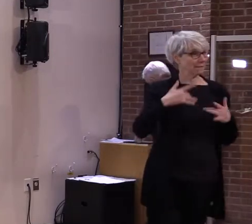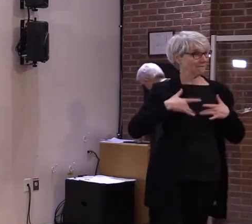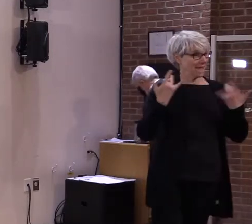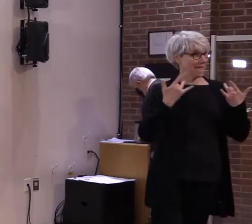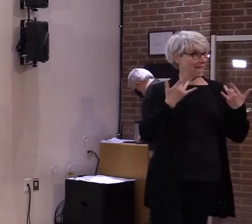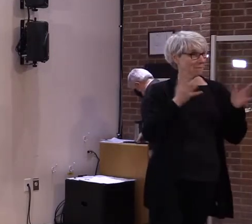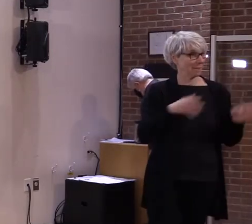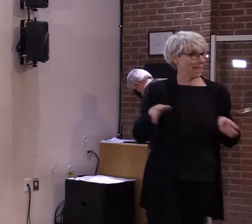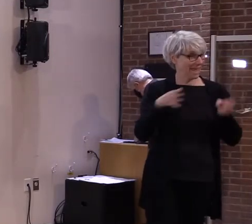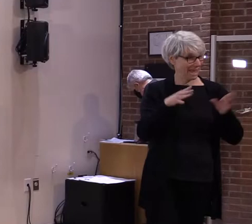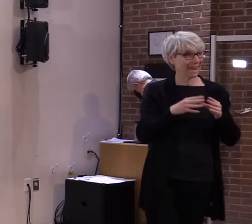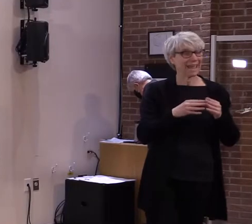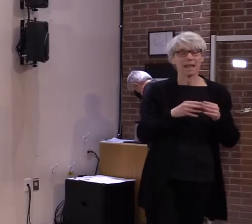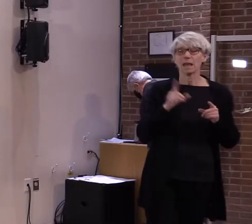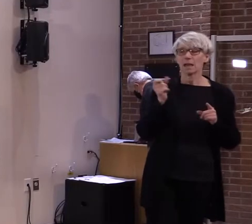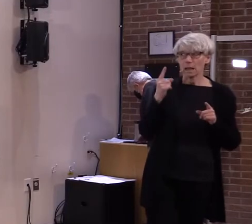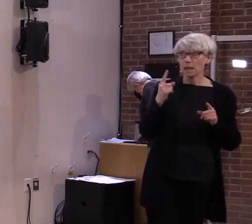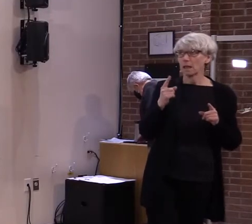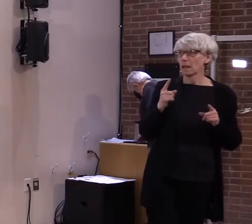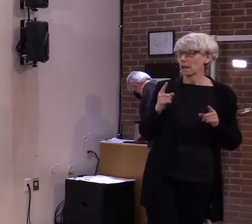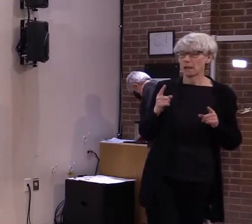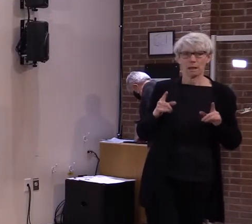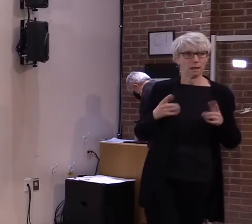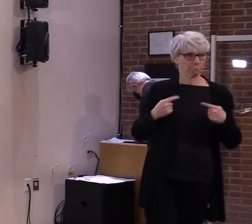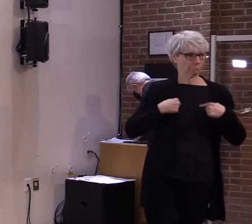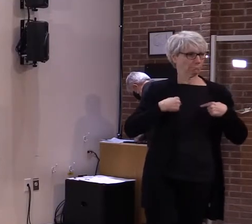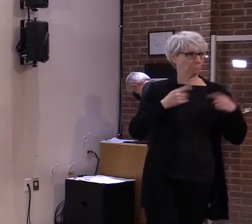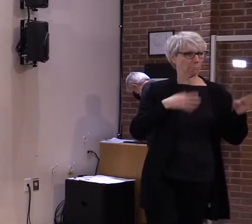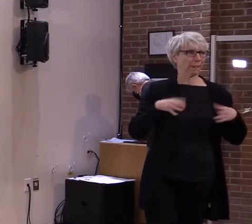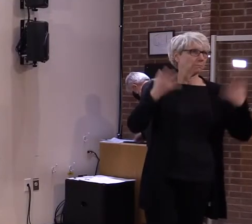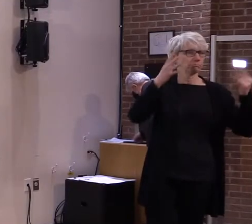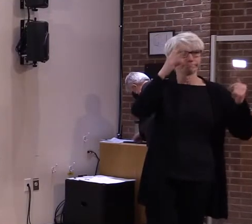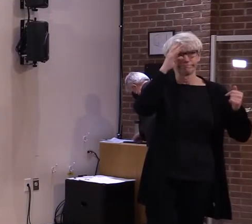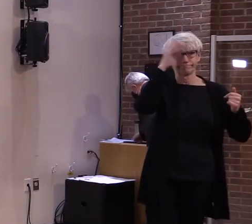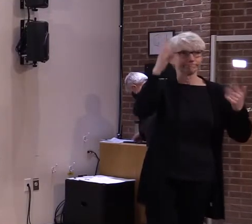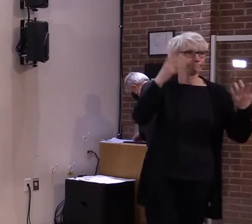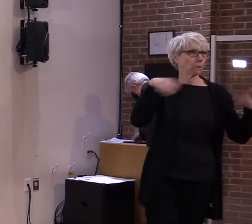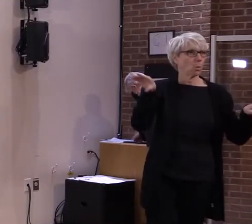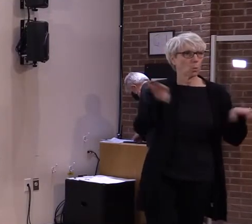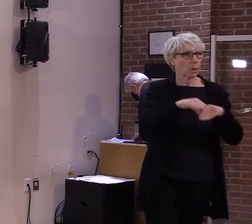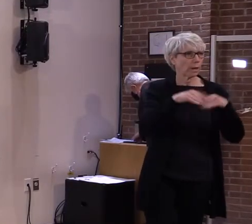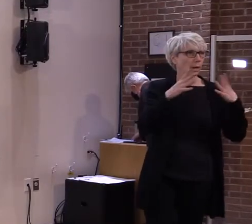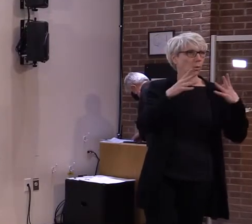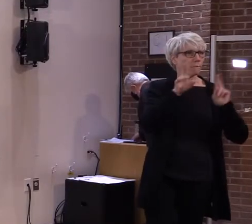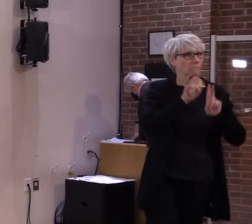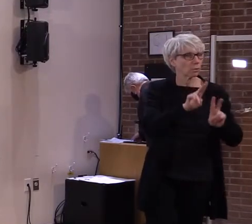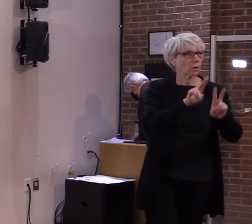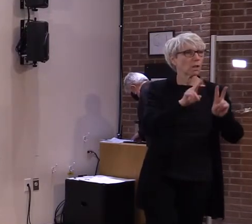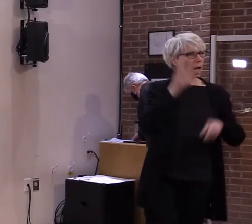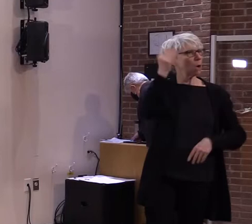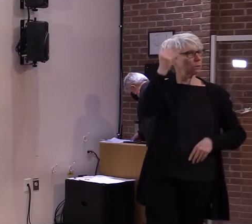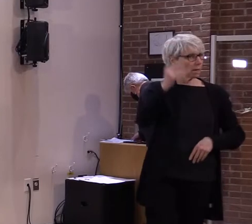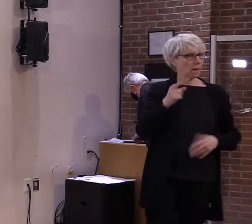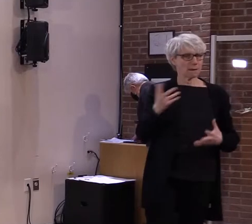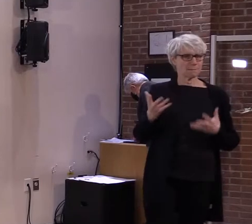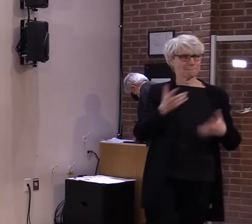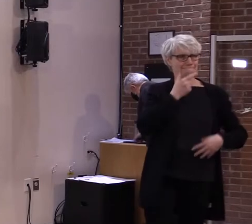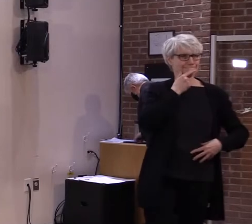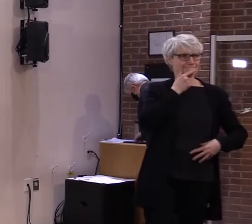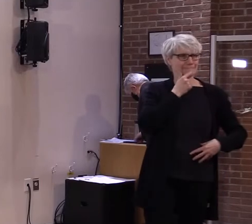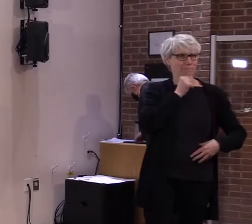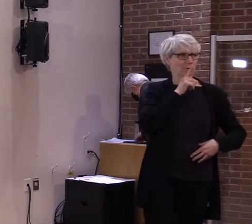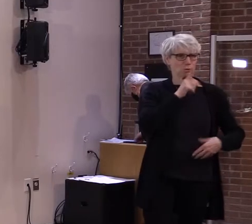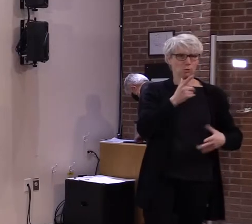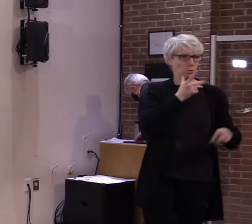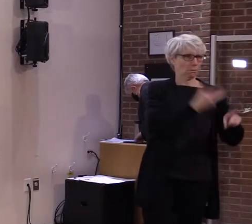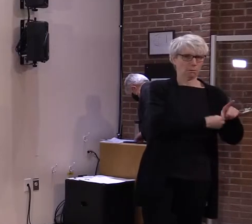you don't want to manage the vaccinated versus unvaccinated, and you're having an outdoor event, you may just land on the 300, right? But